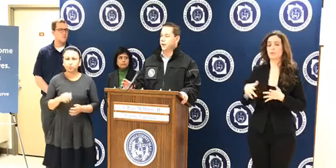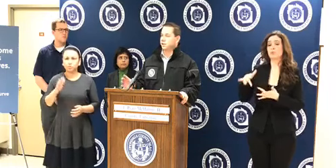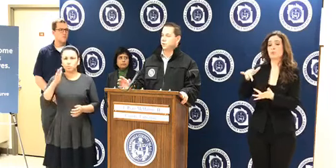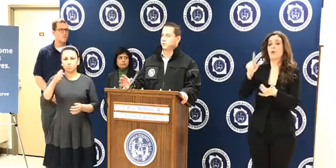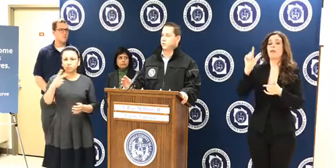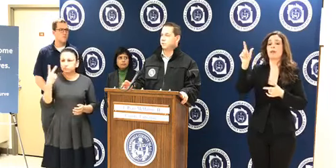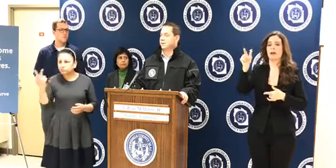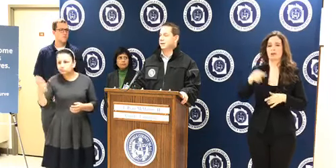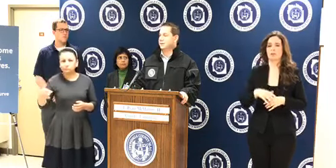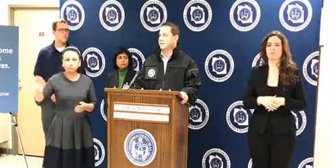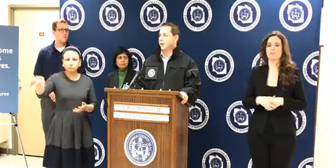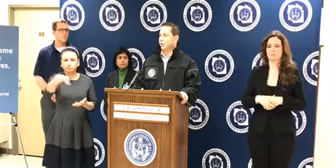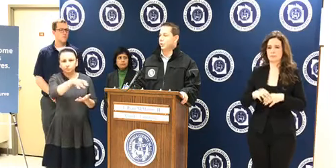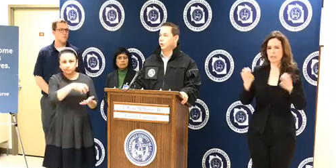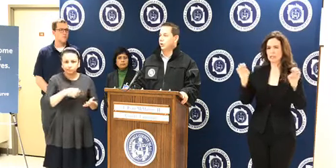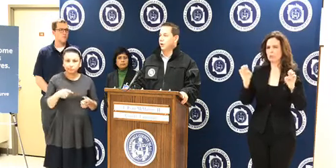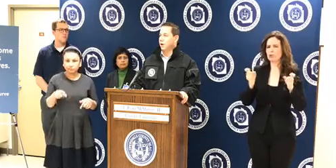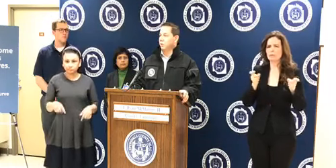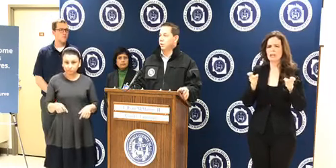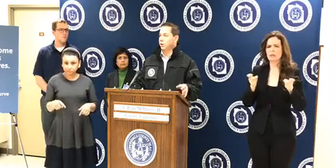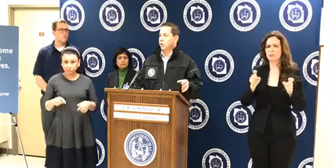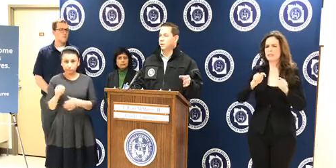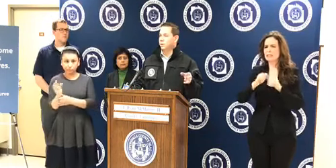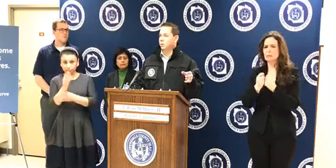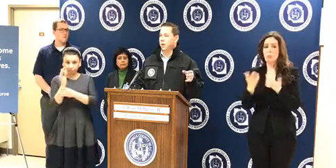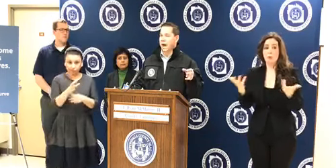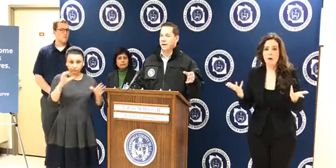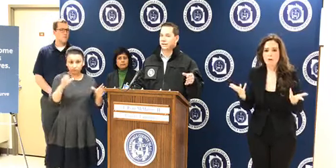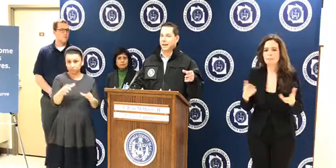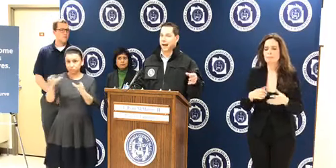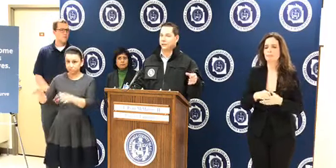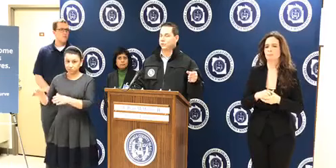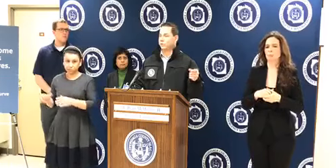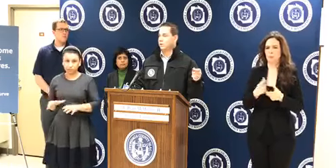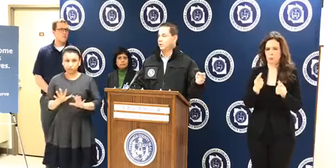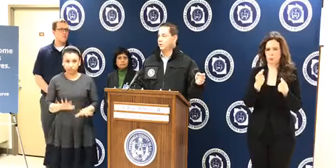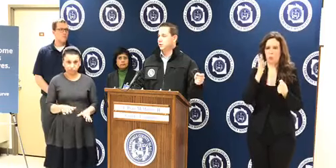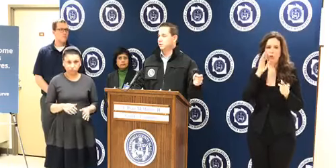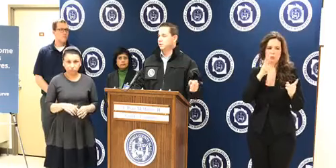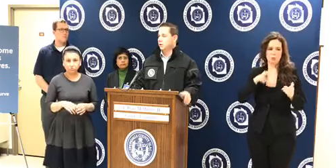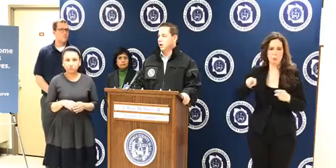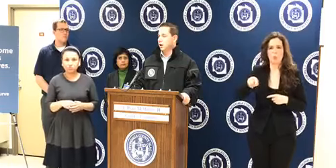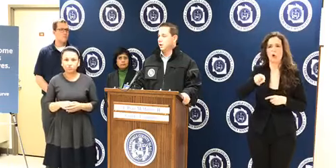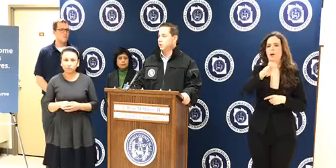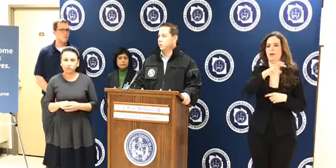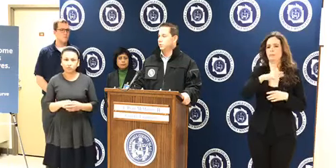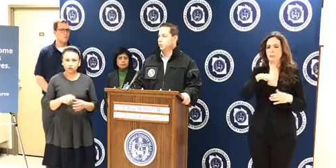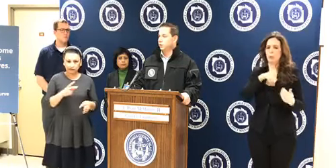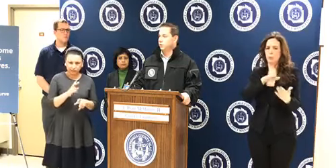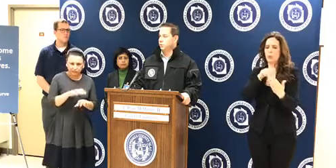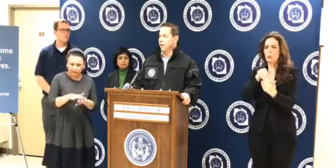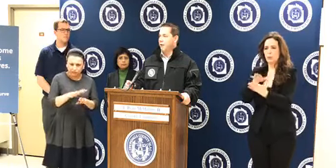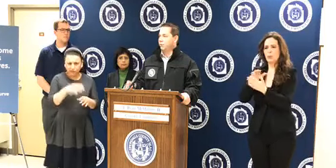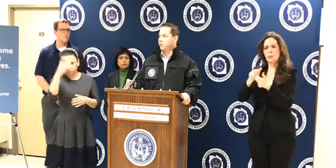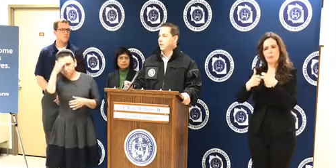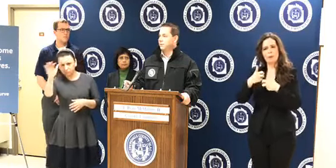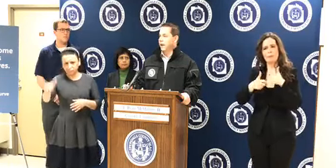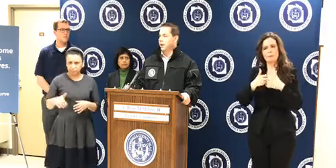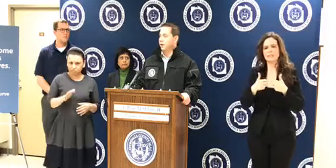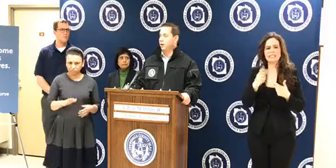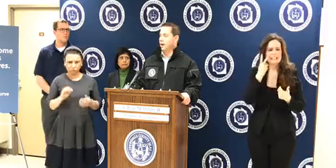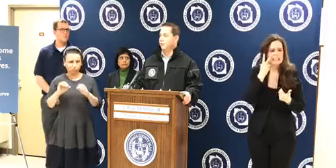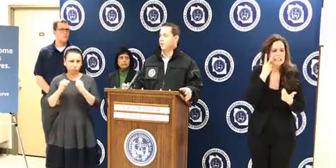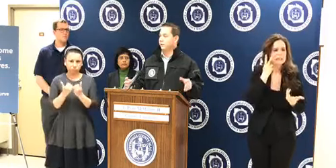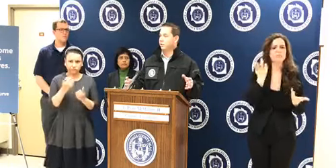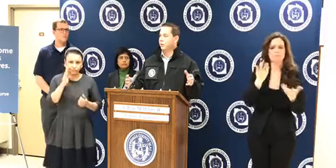emergency management teams can get together and really act live to the needs in the community with live real-time